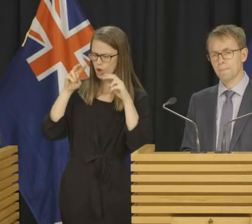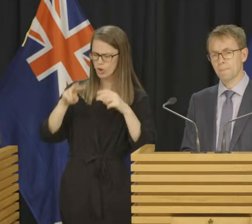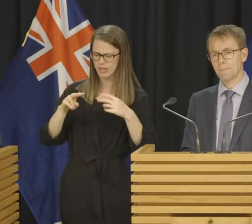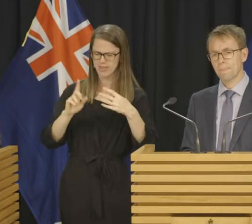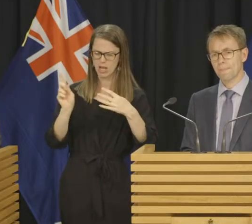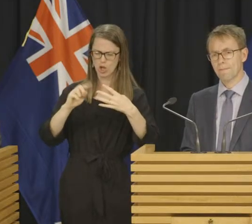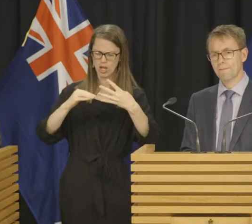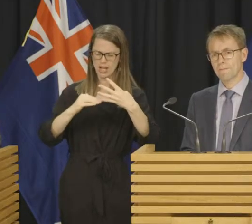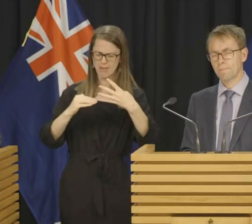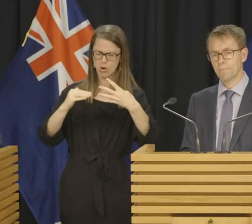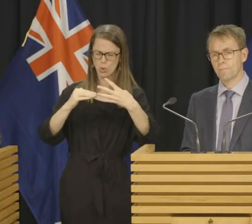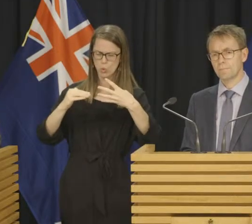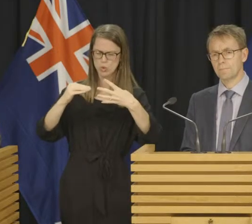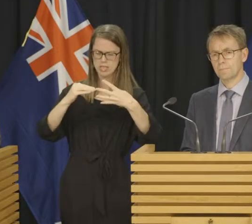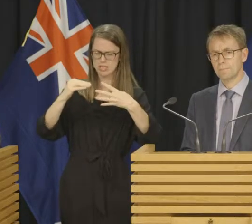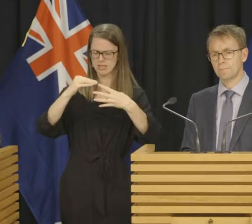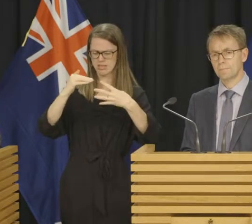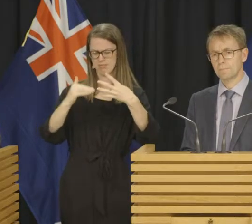level systems,